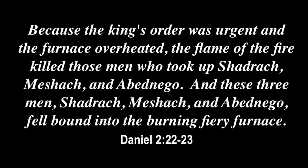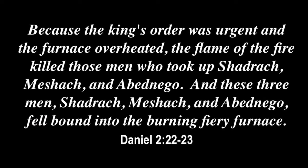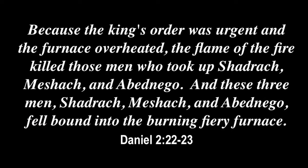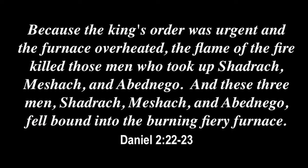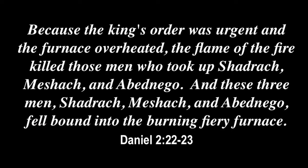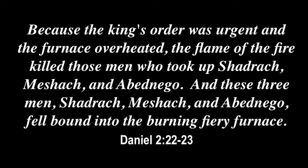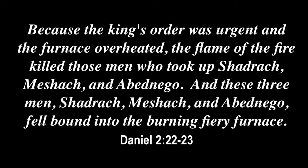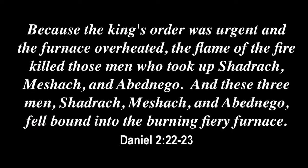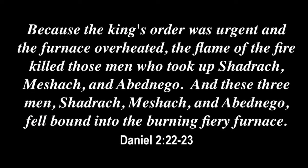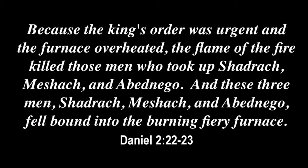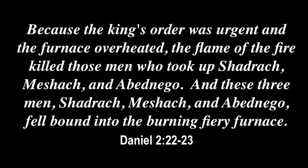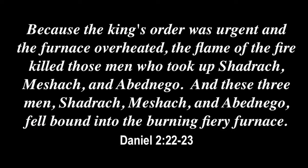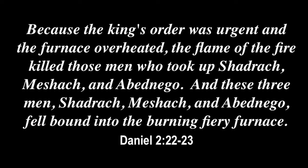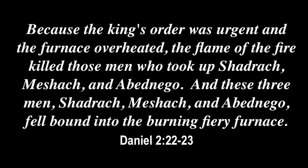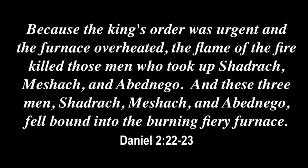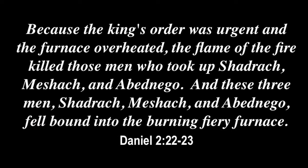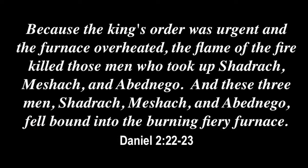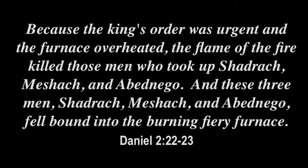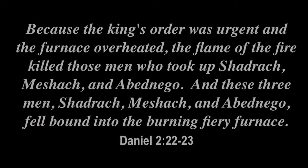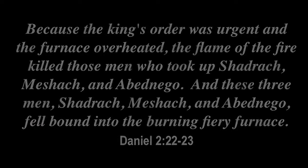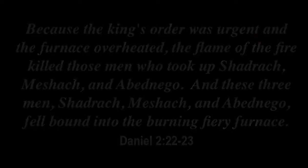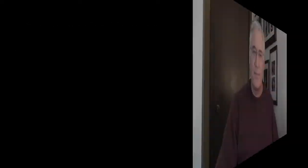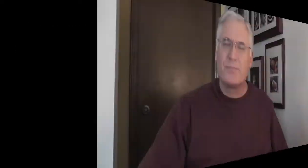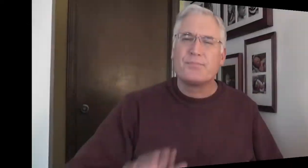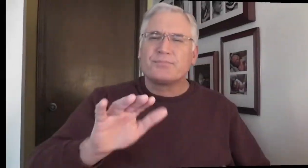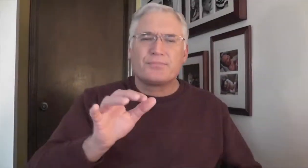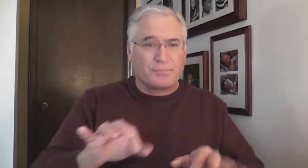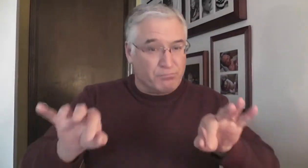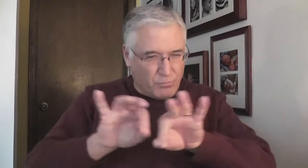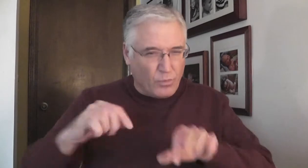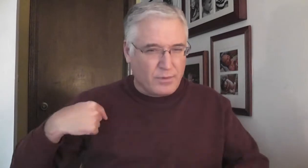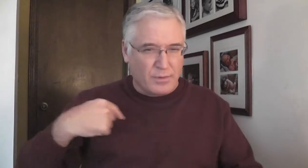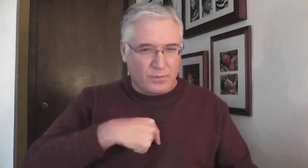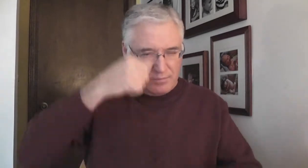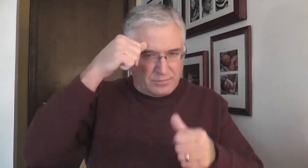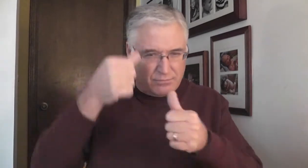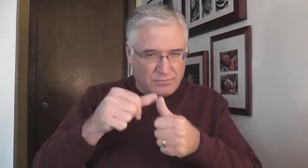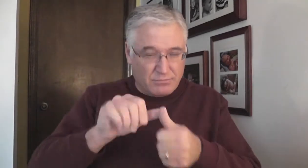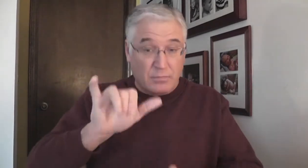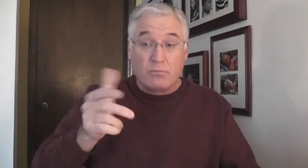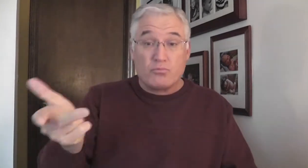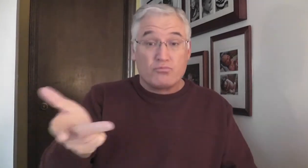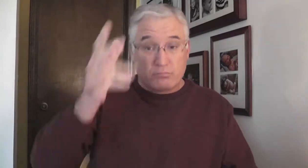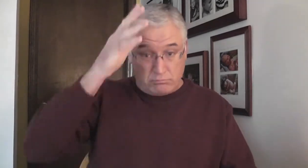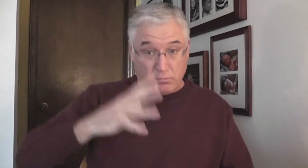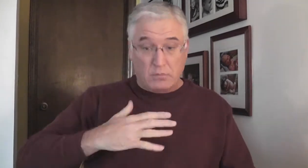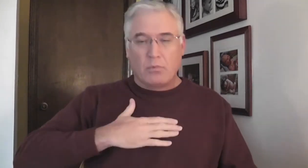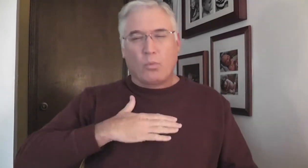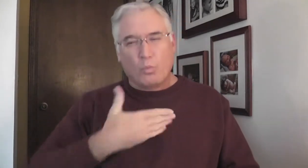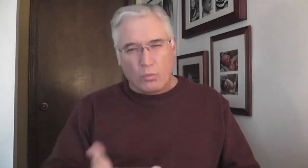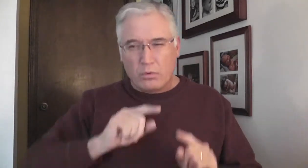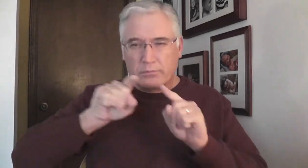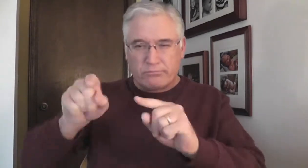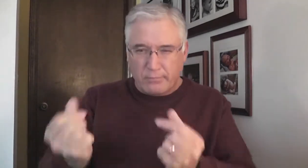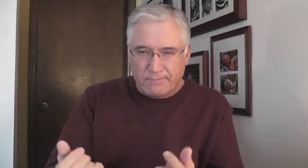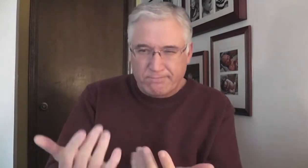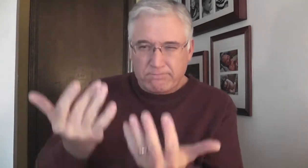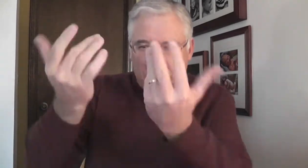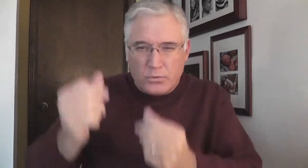fell bound into the fiery furnace. It's important that we remember that these 3 men, they were willing to